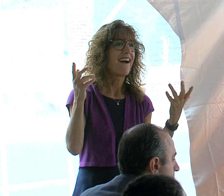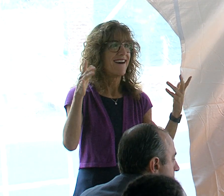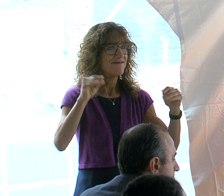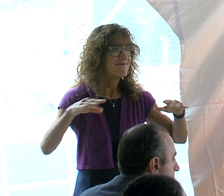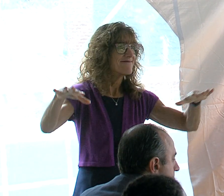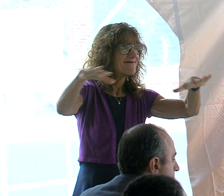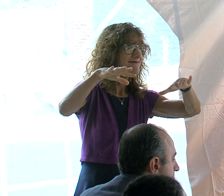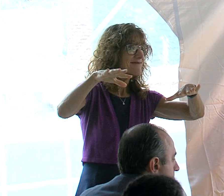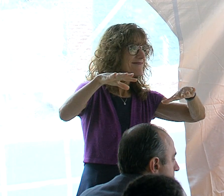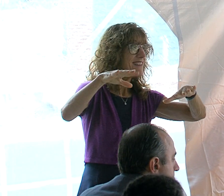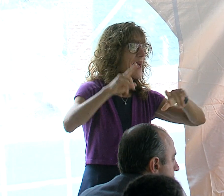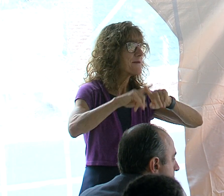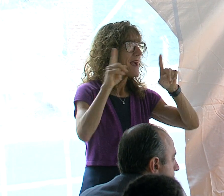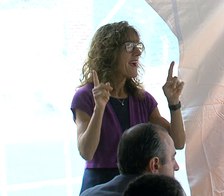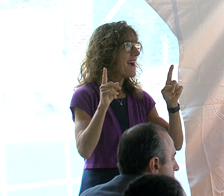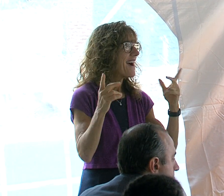street.